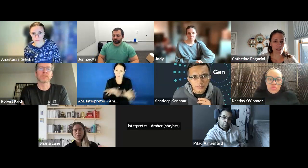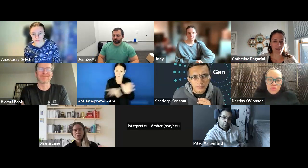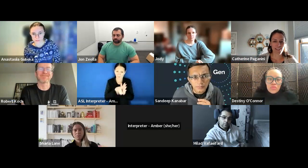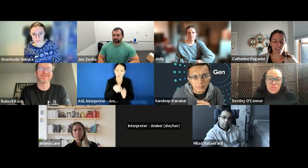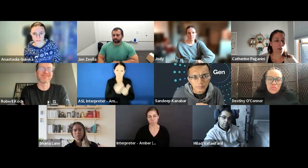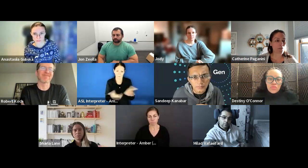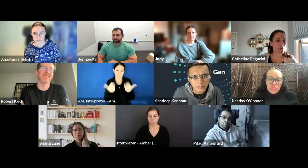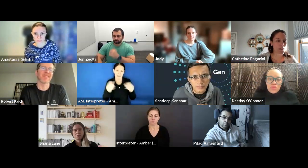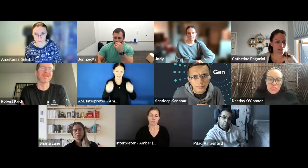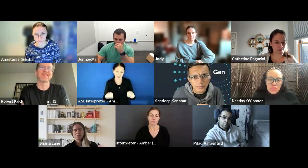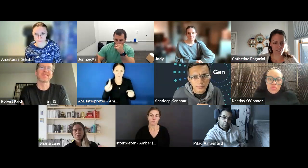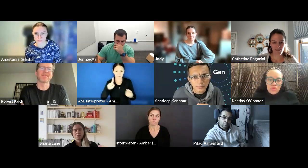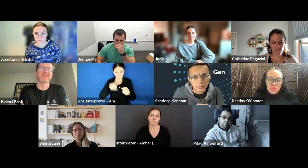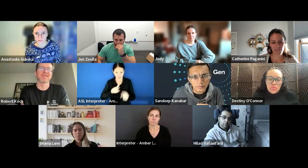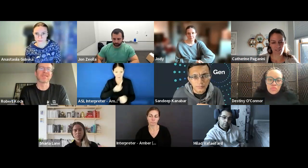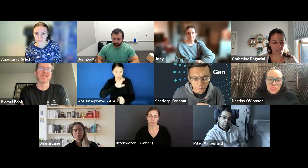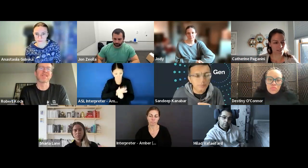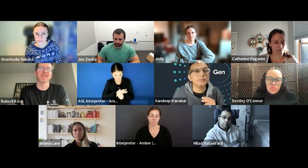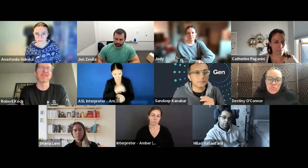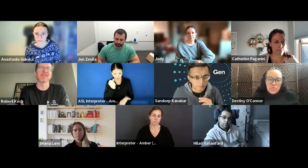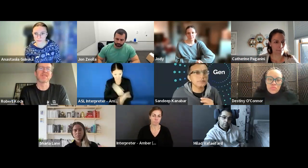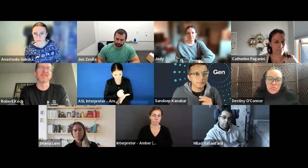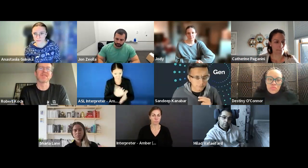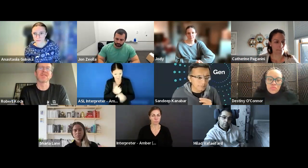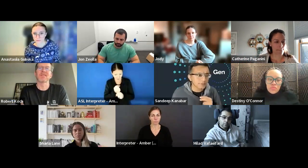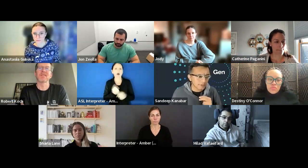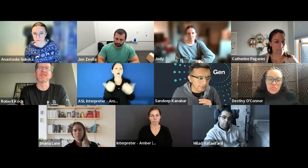until you get confirmation.